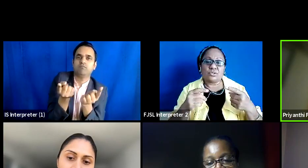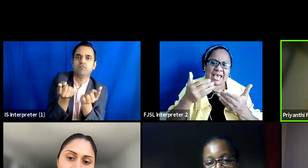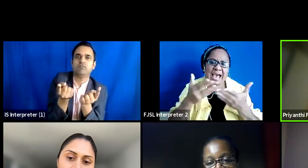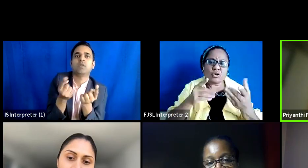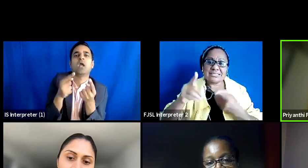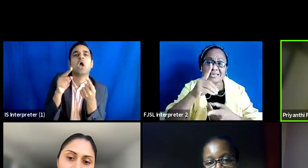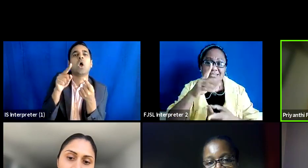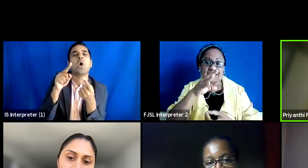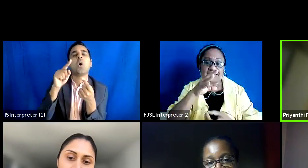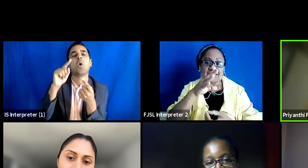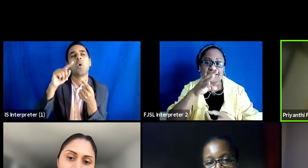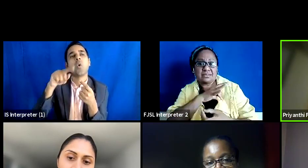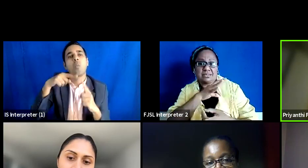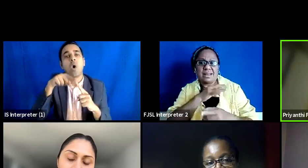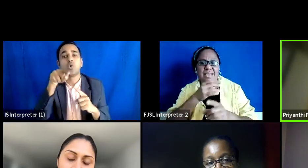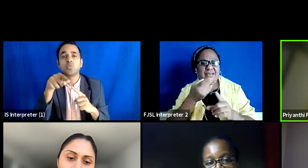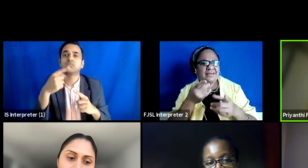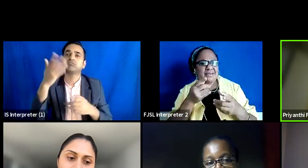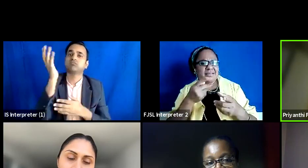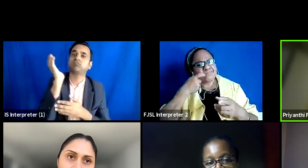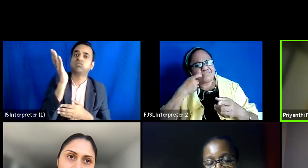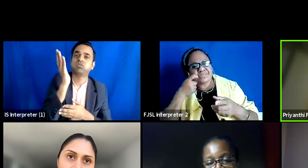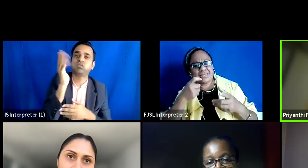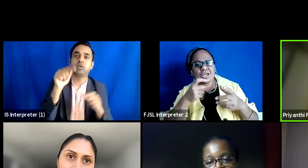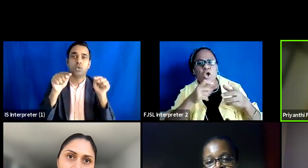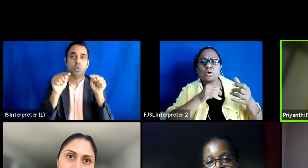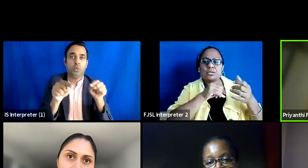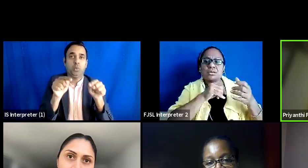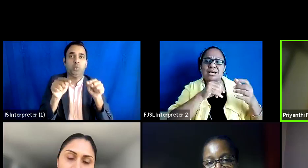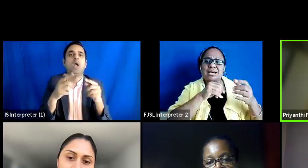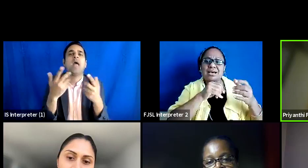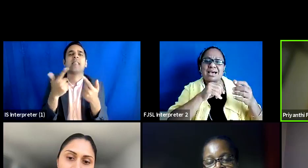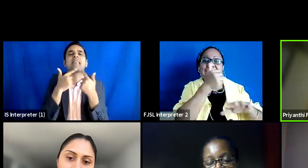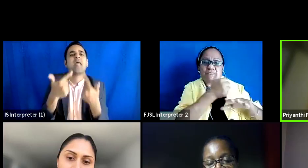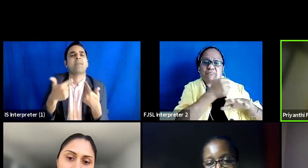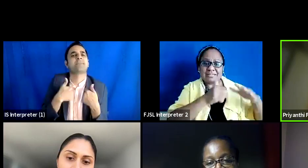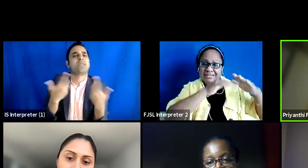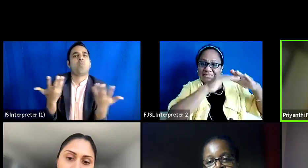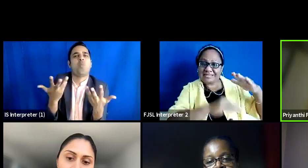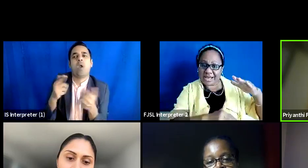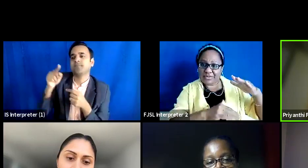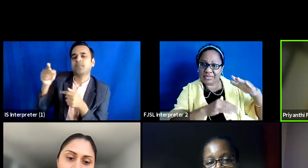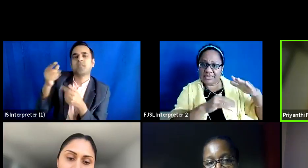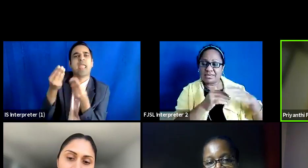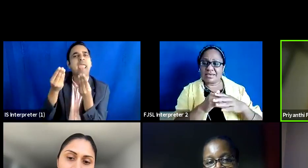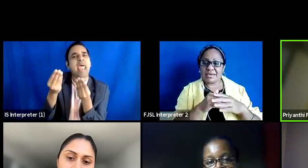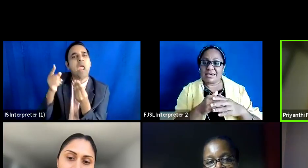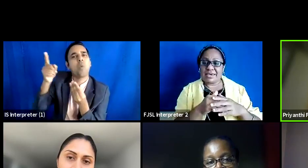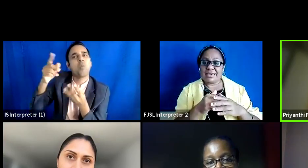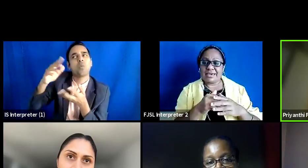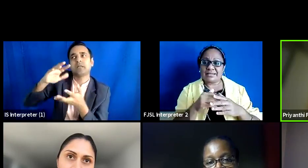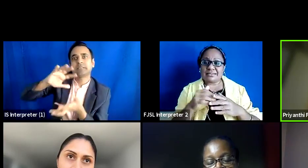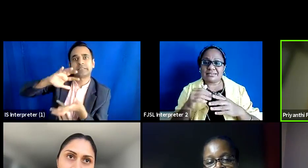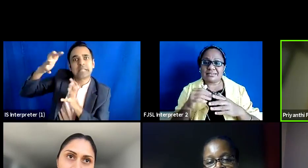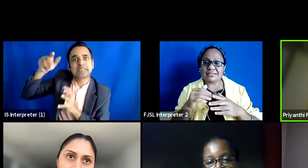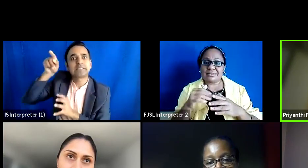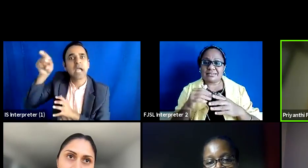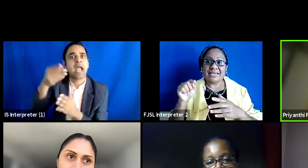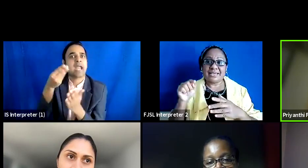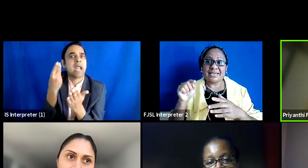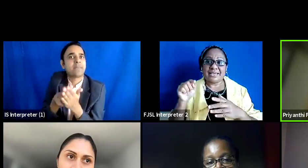our global South leaders and governments and has led them to capitalize on the